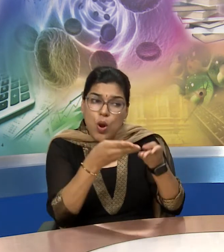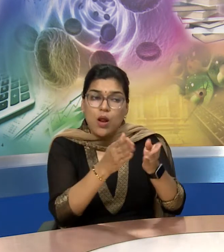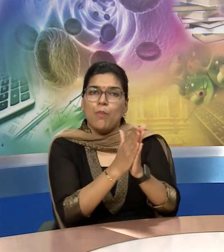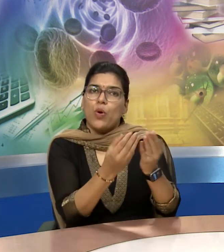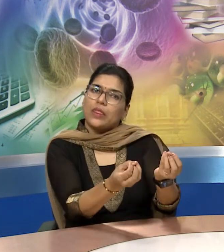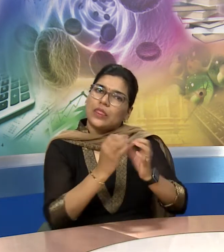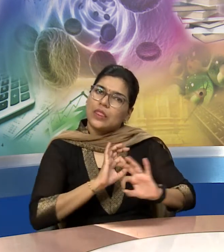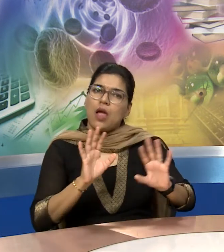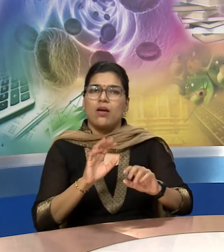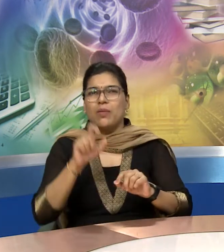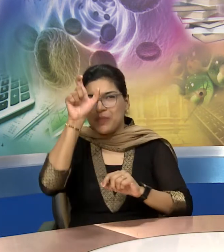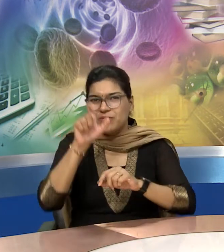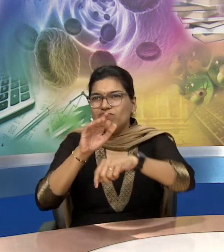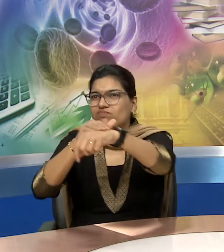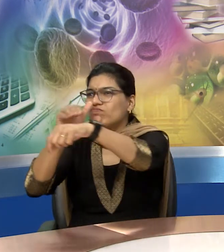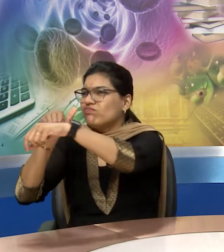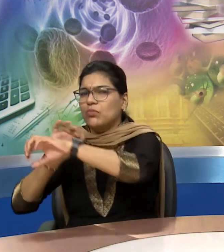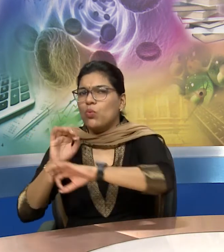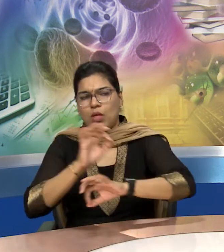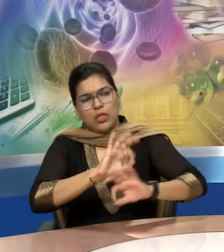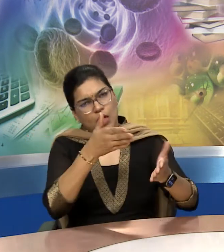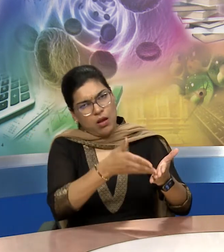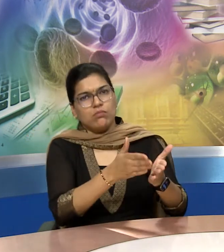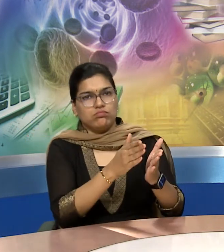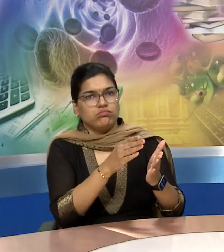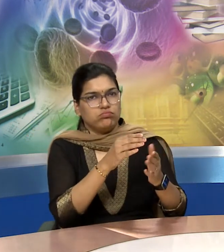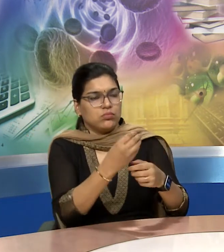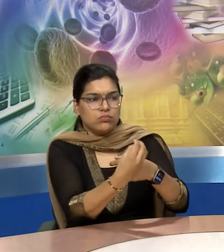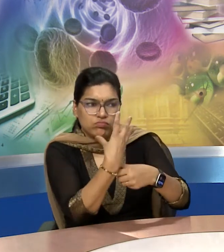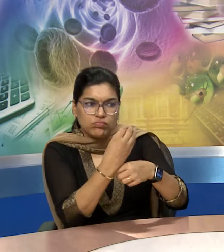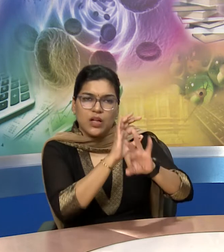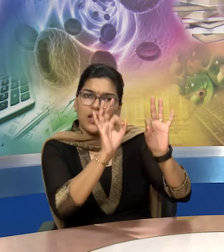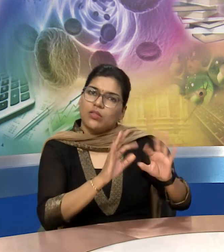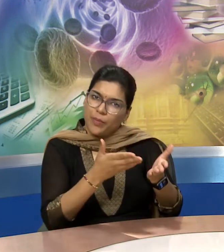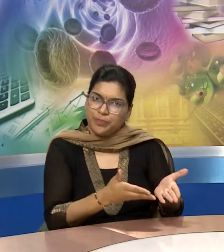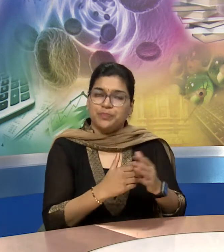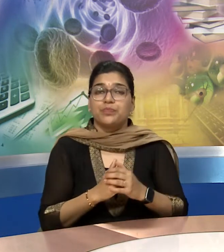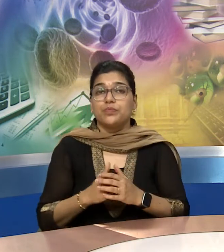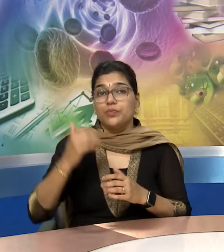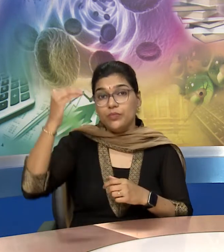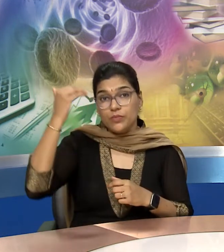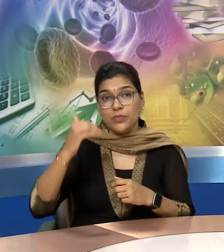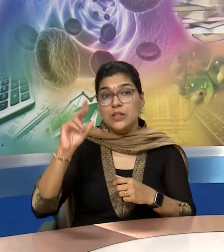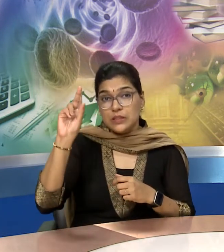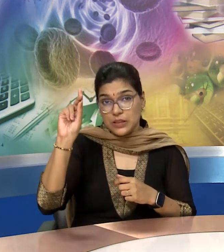be videotape, it can be audio-video material, anything which is virtual, which is in soft copy.